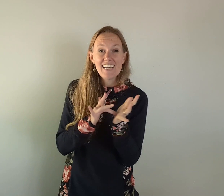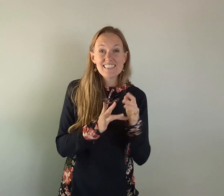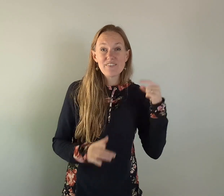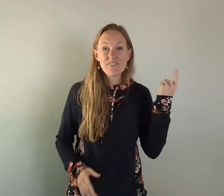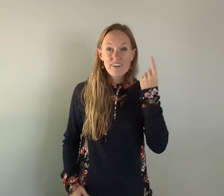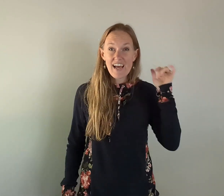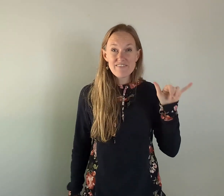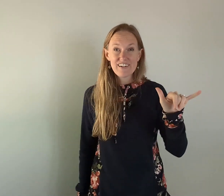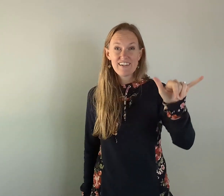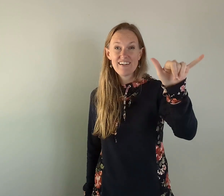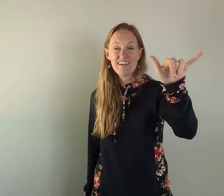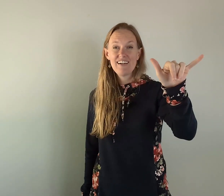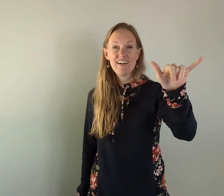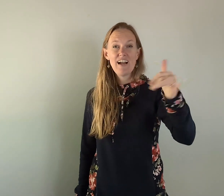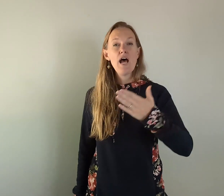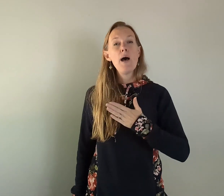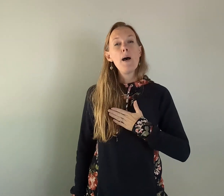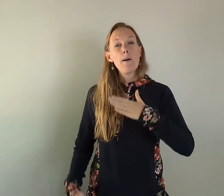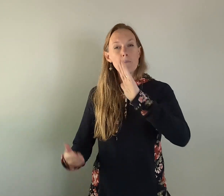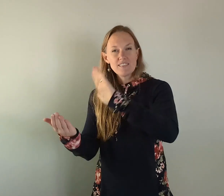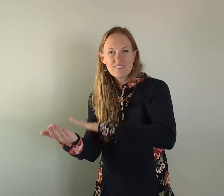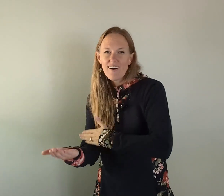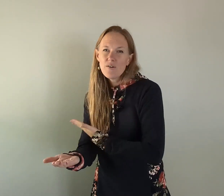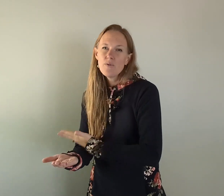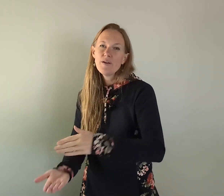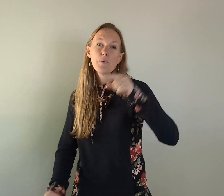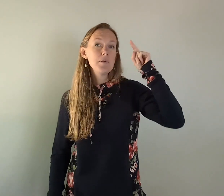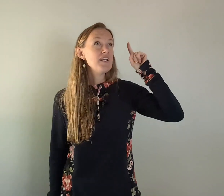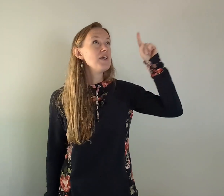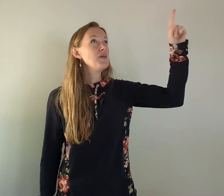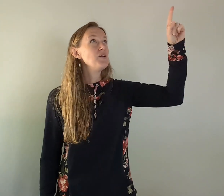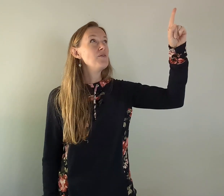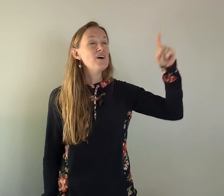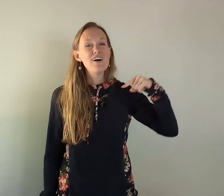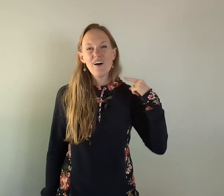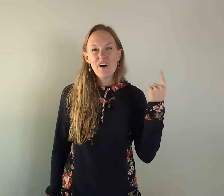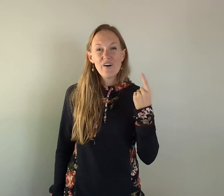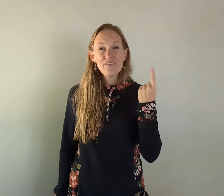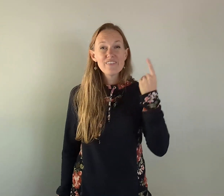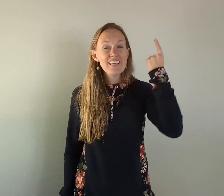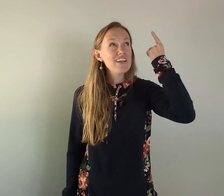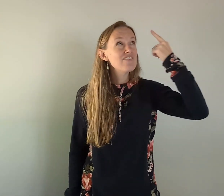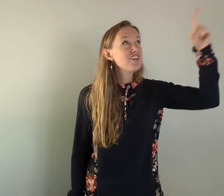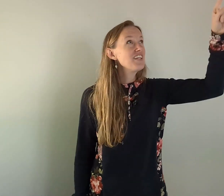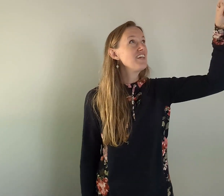Jesus forever. My song will be you, only for